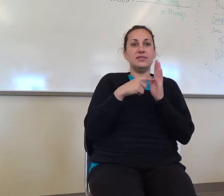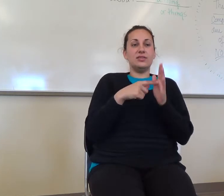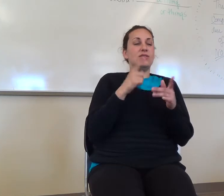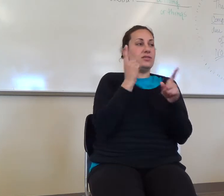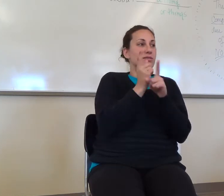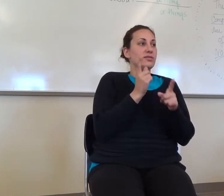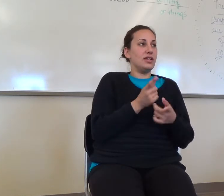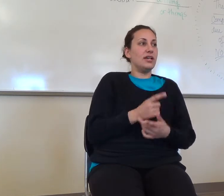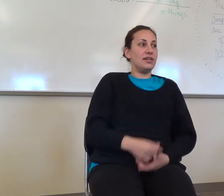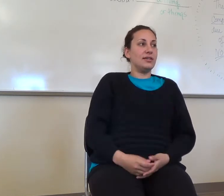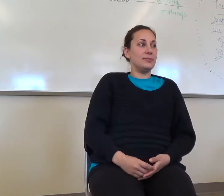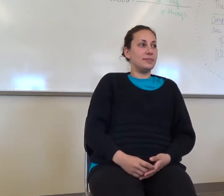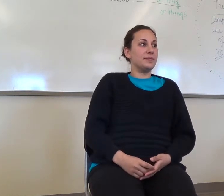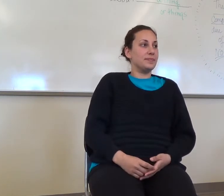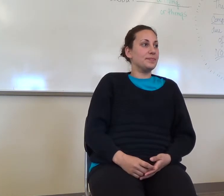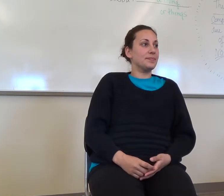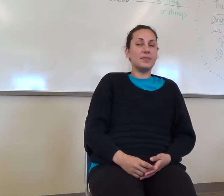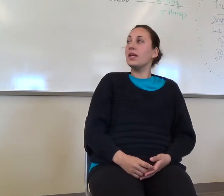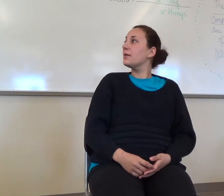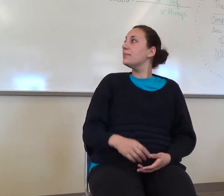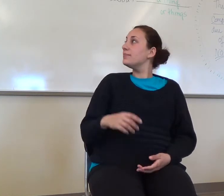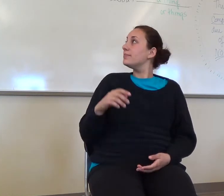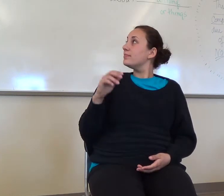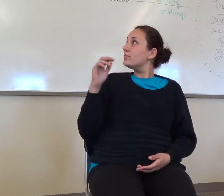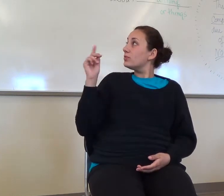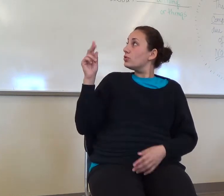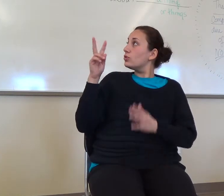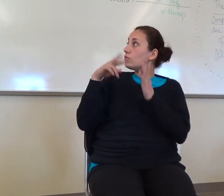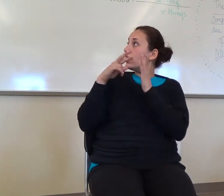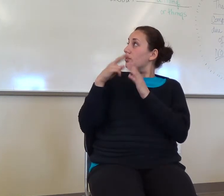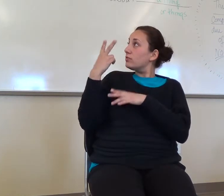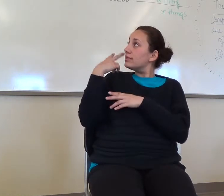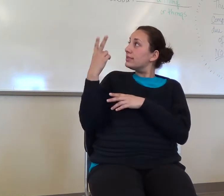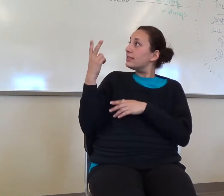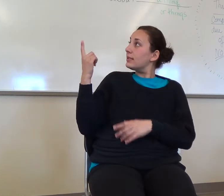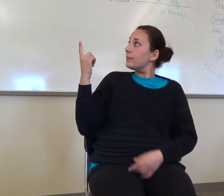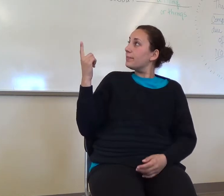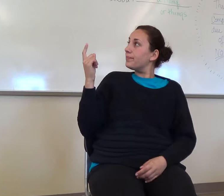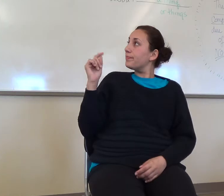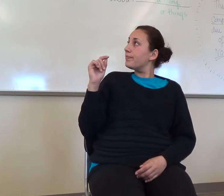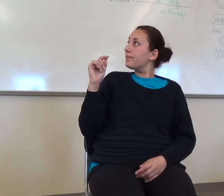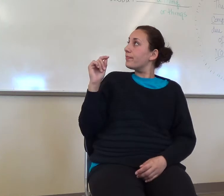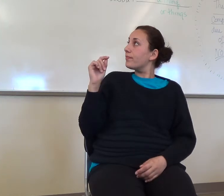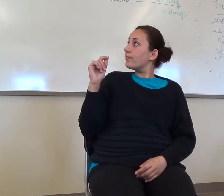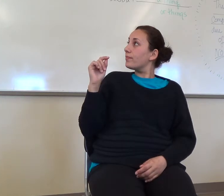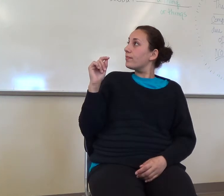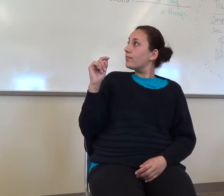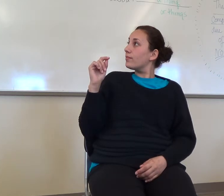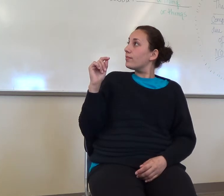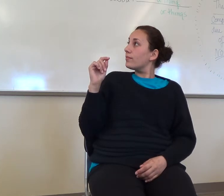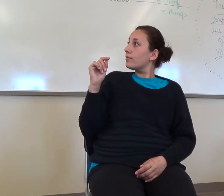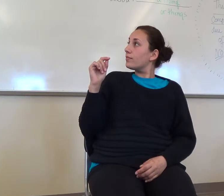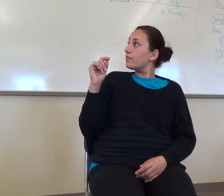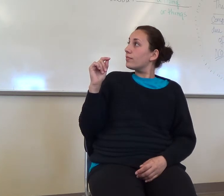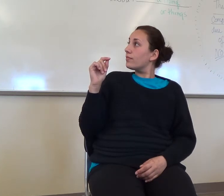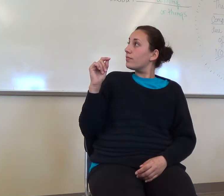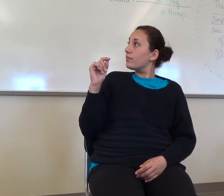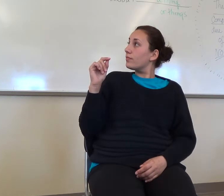okay, this, you know, just like we looked at in the Rosa Parks thing, these two things look like they're gonna be the